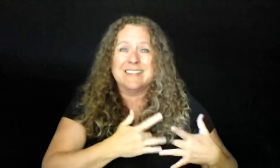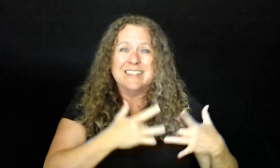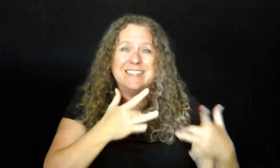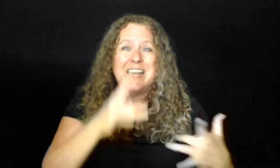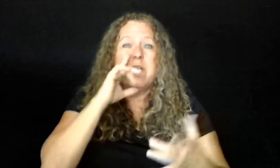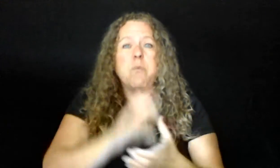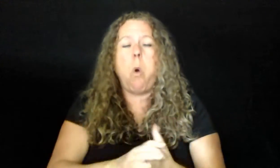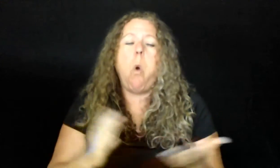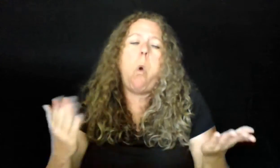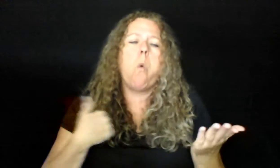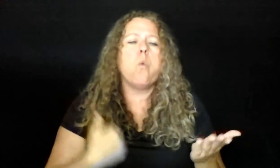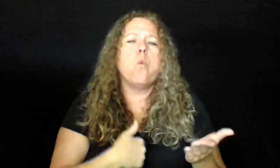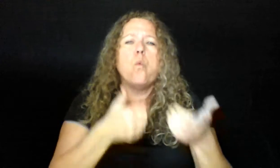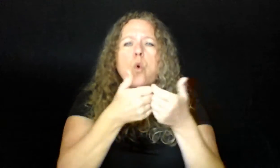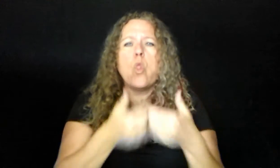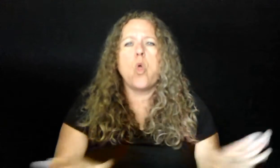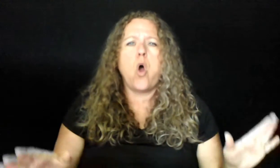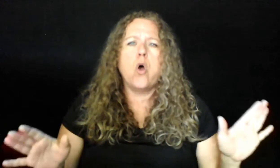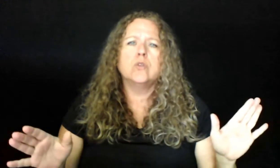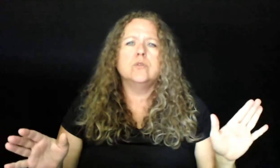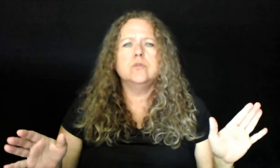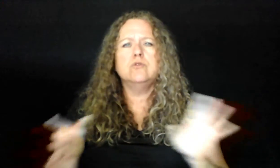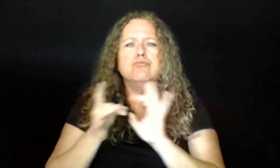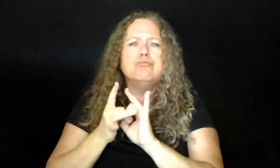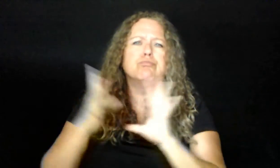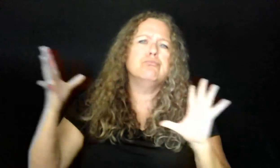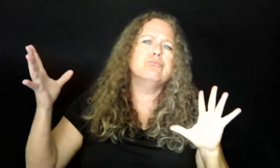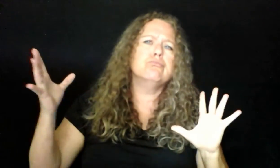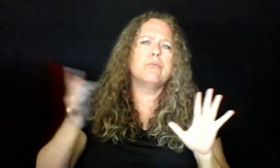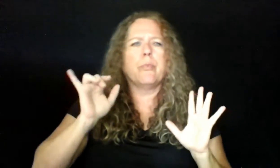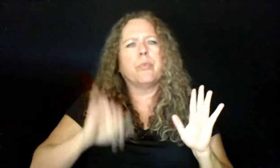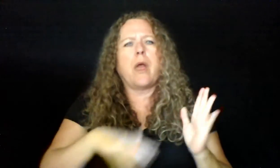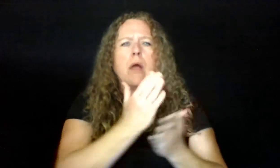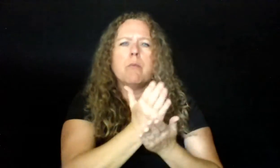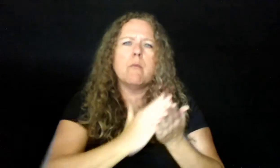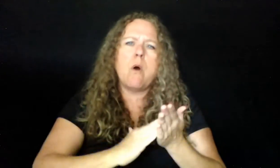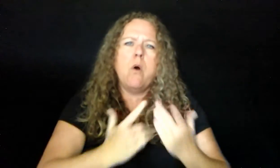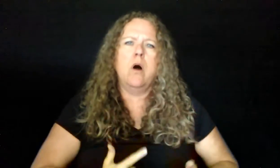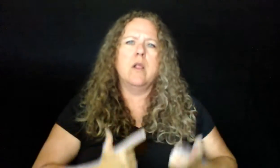just means we're gone, that story of our lives is burned up and thrown away.